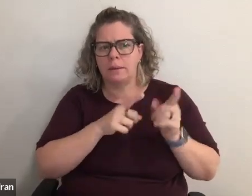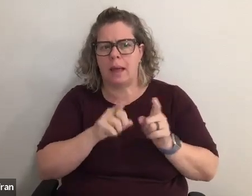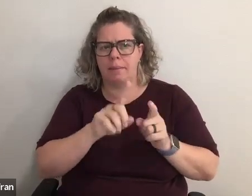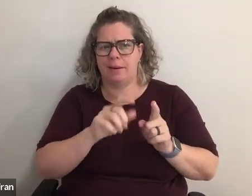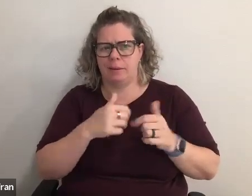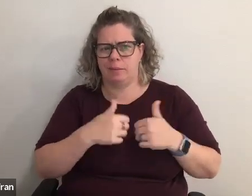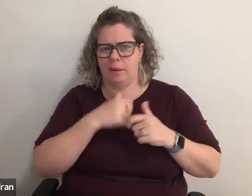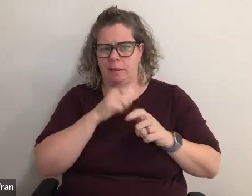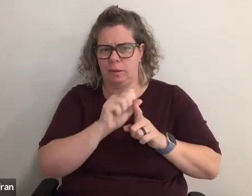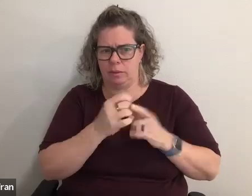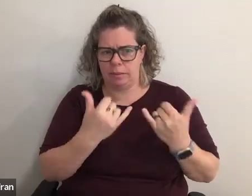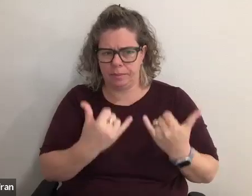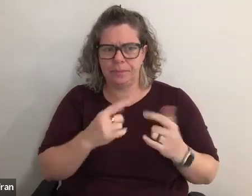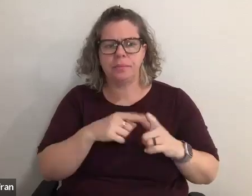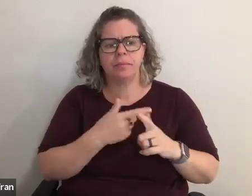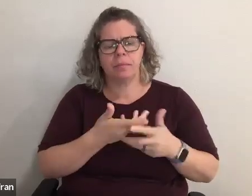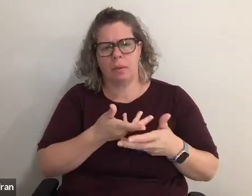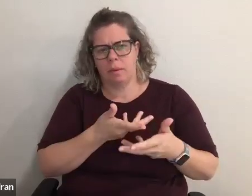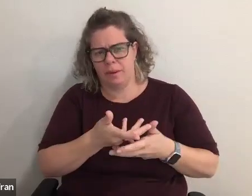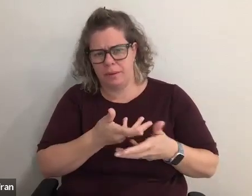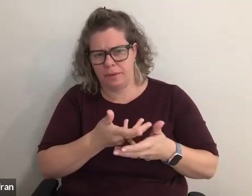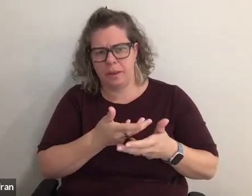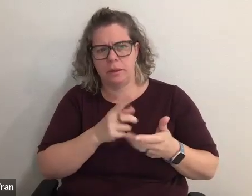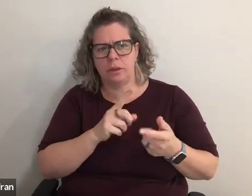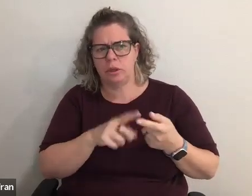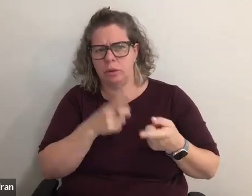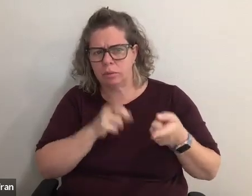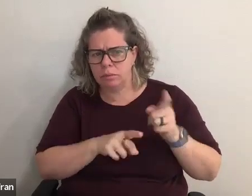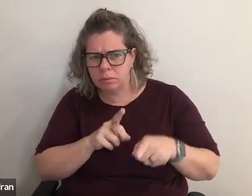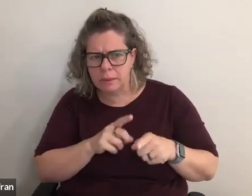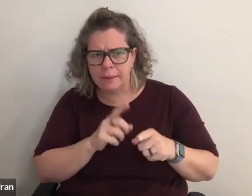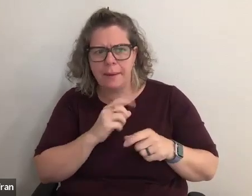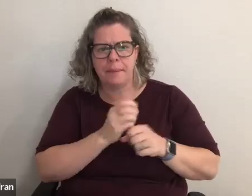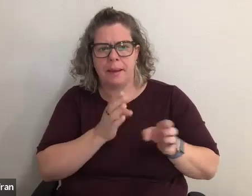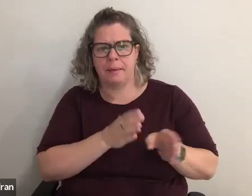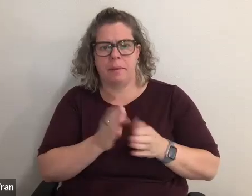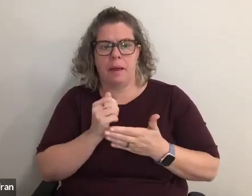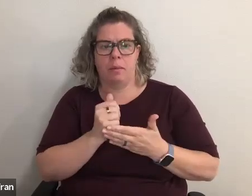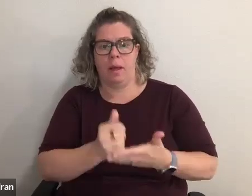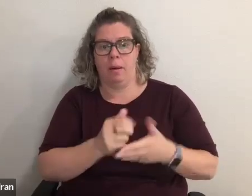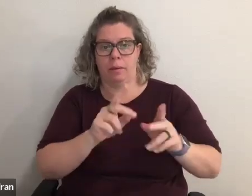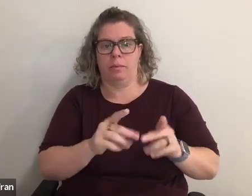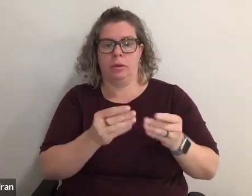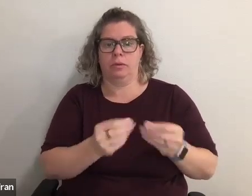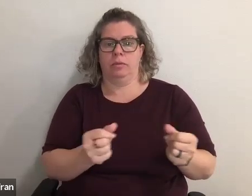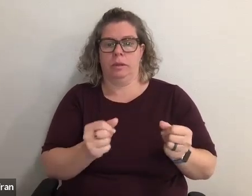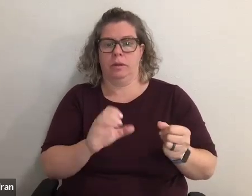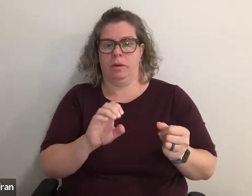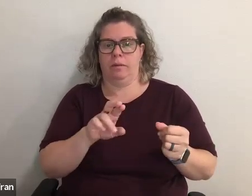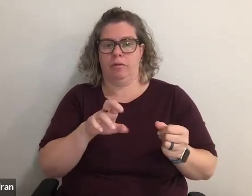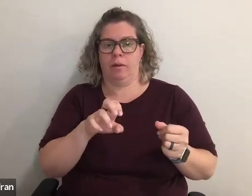to their crisis, and then we want to engage with them to collaborate and create a plan that will help them resolve their